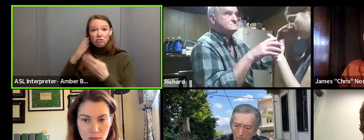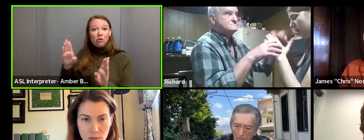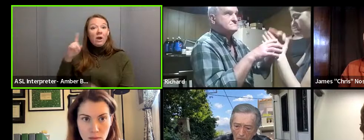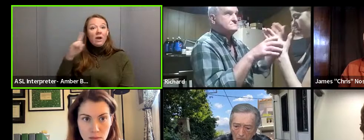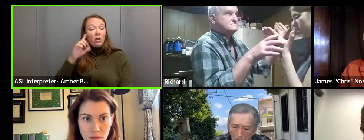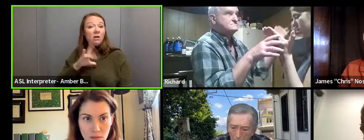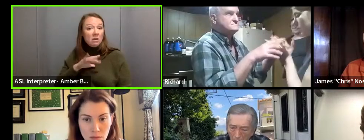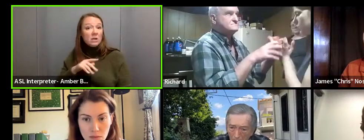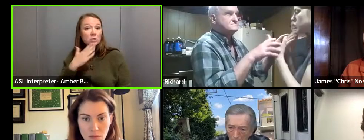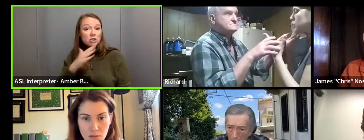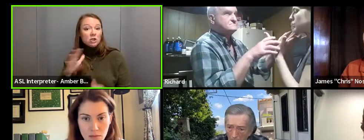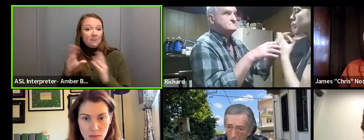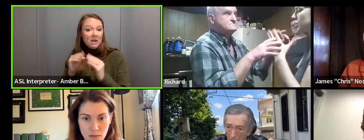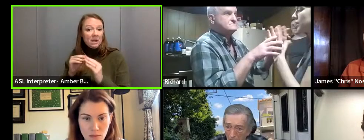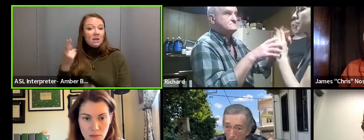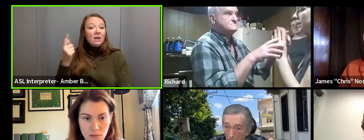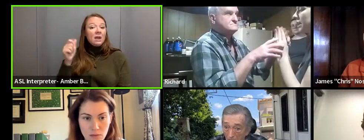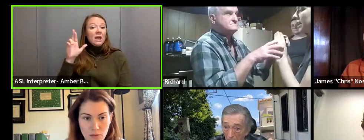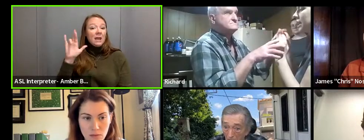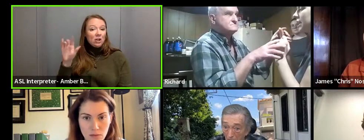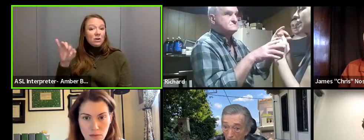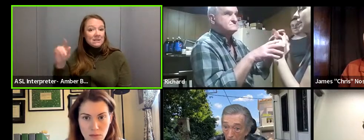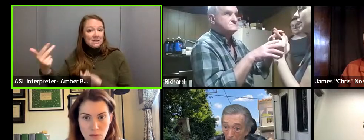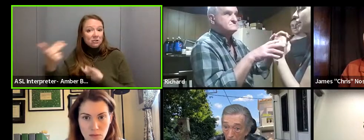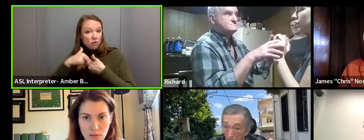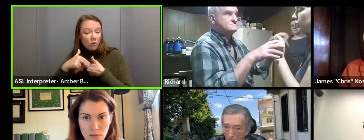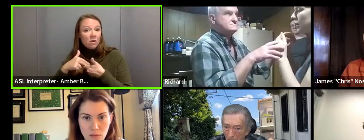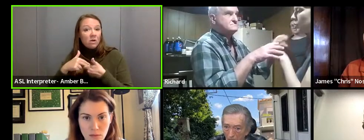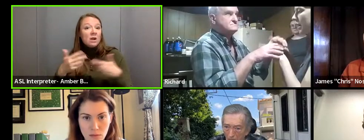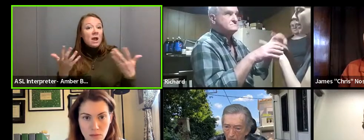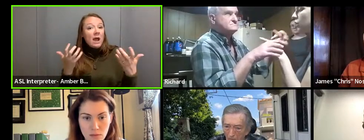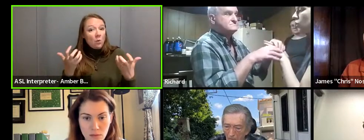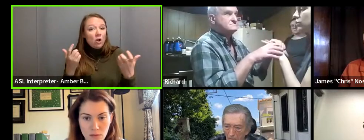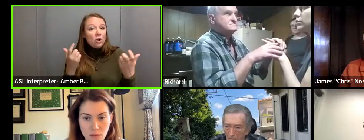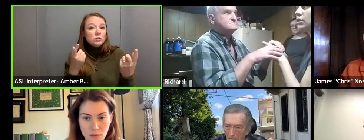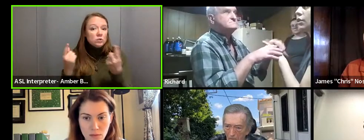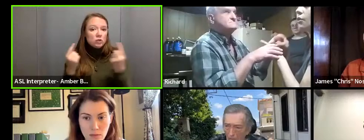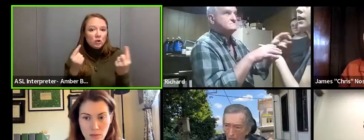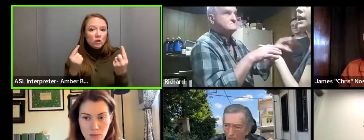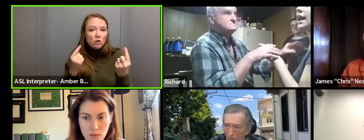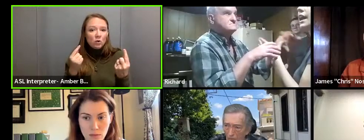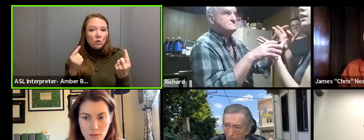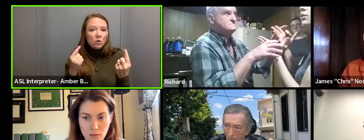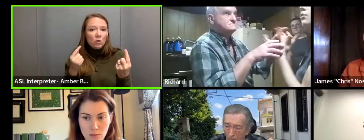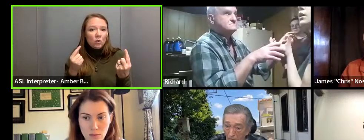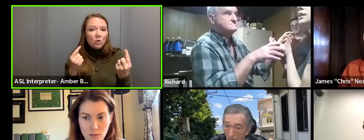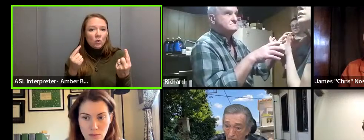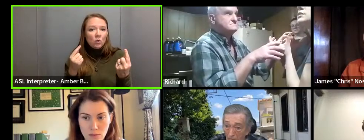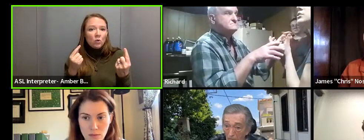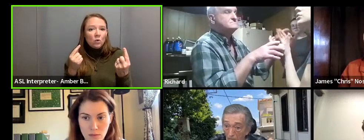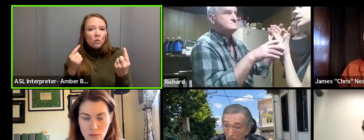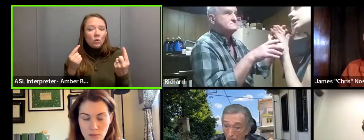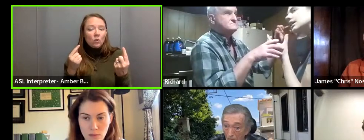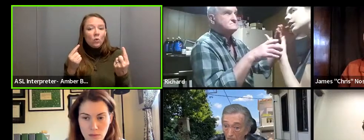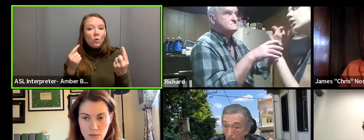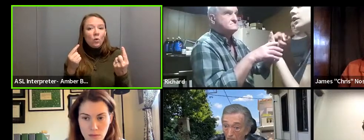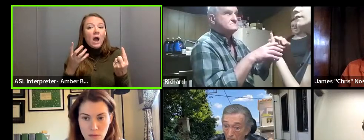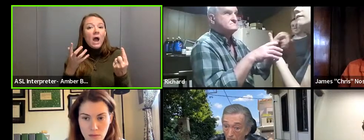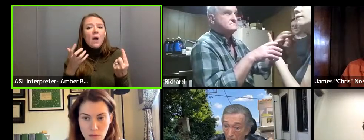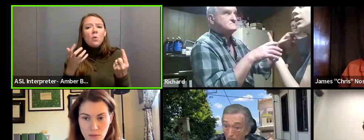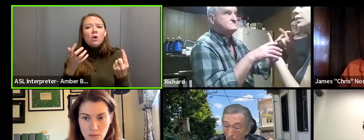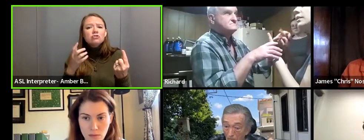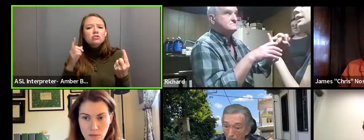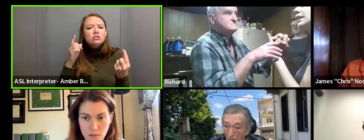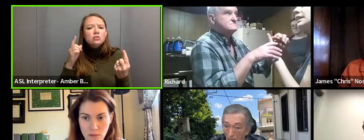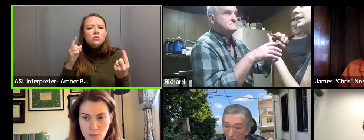was there also. So what I'd like to do, and I think I'd also like to hear from Tina